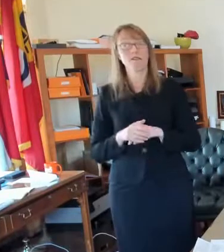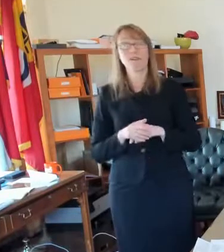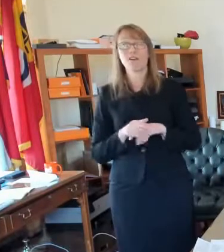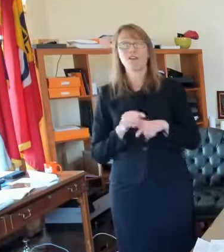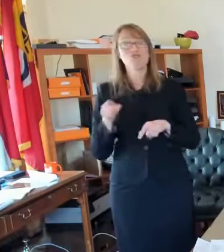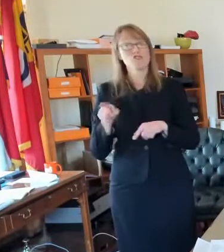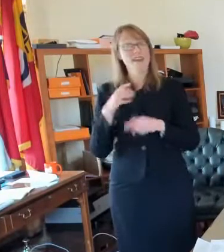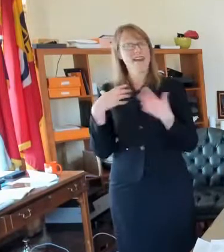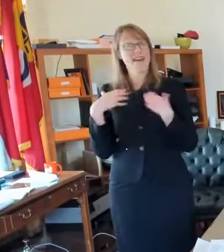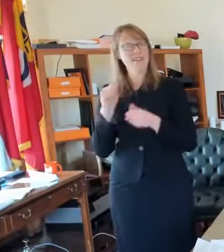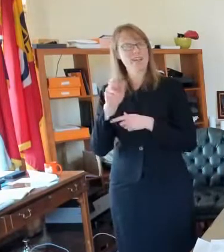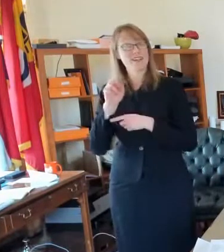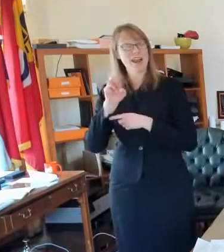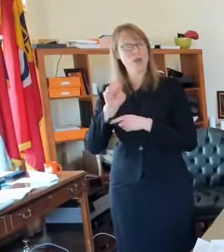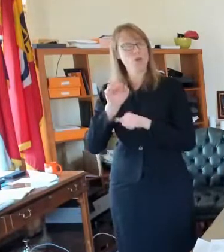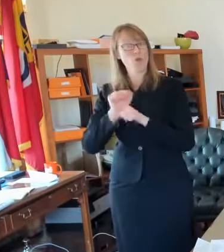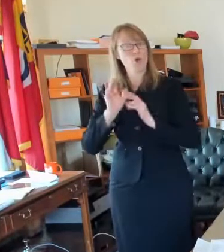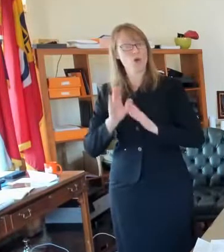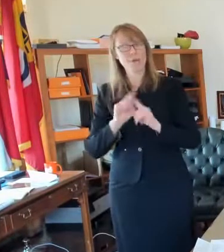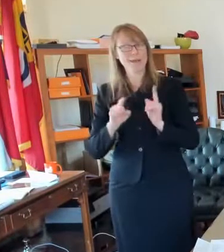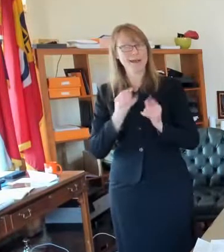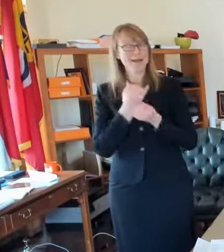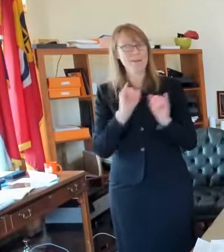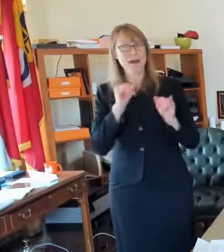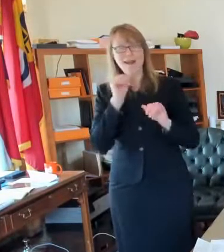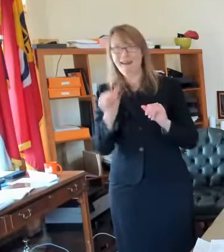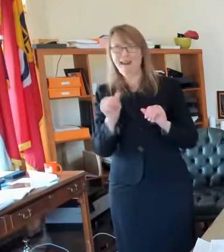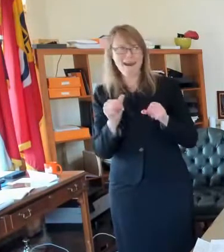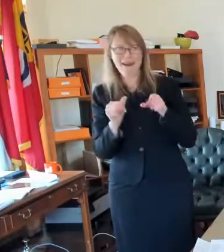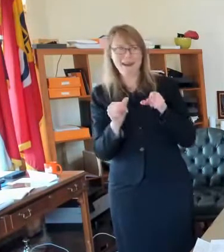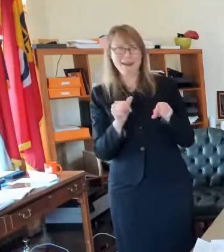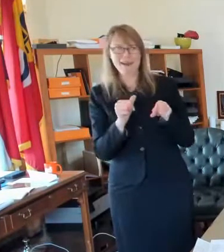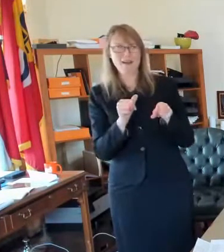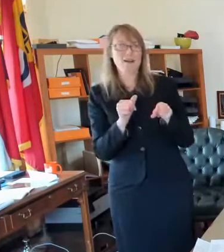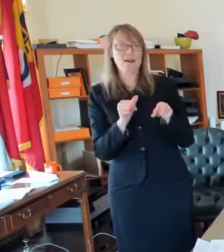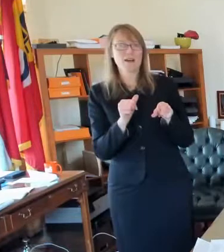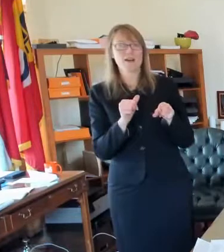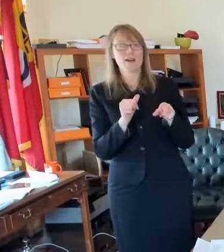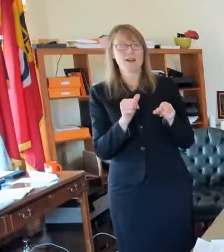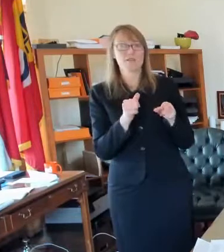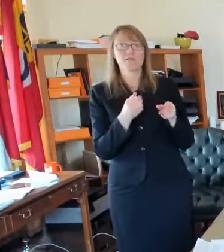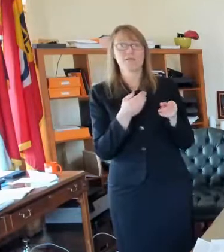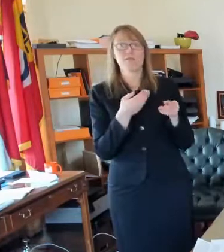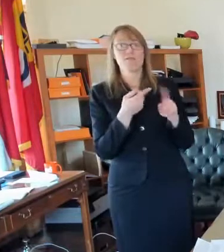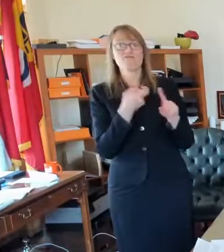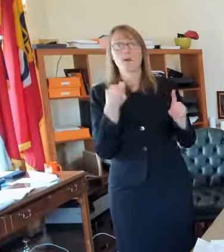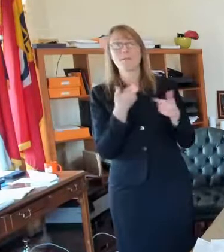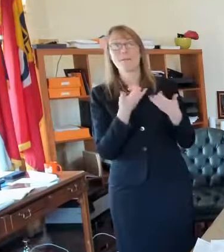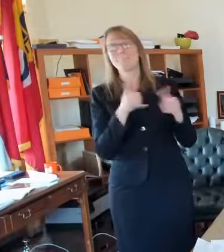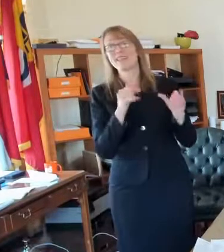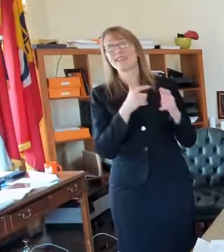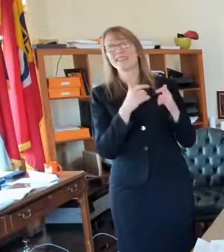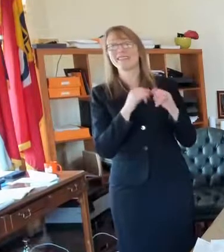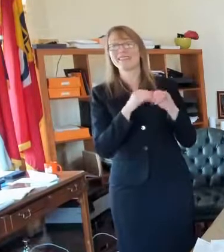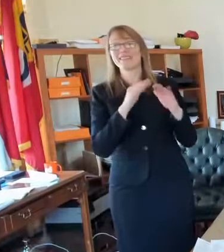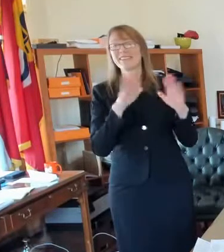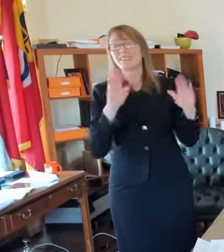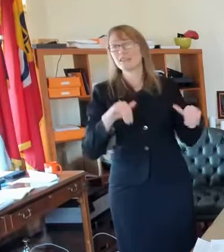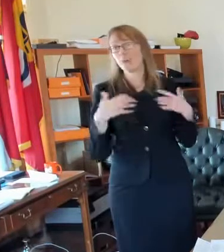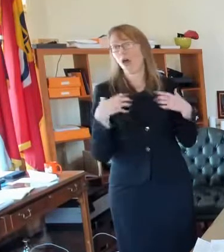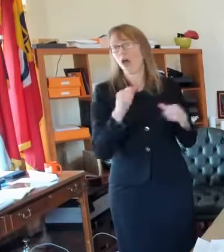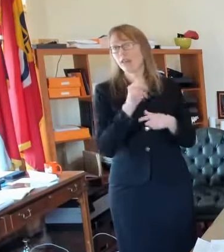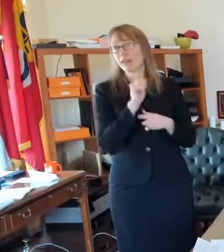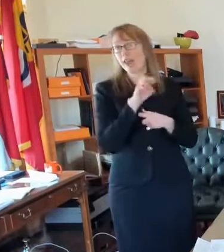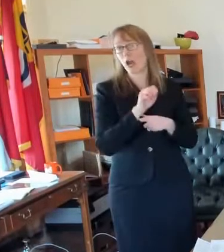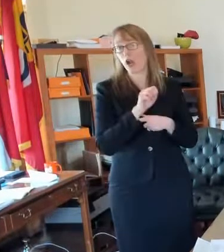system. How can people in the area find out when it's their turn, or we've reached a phase where they're